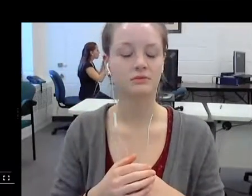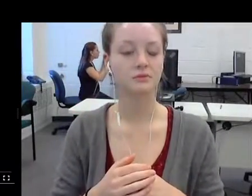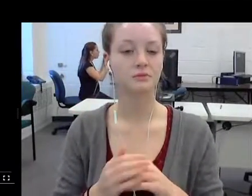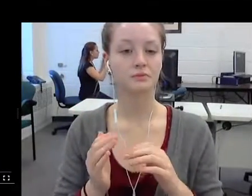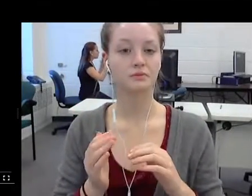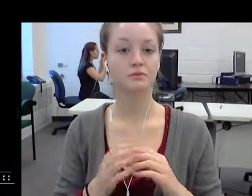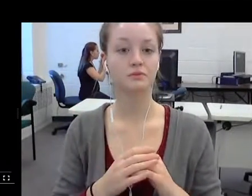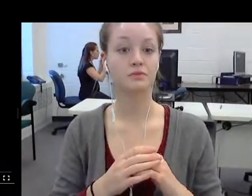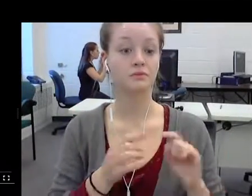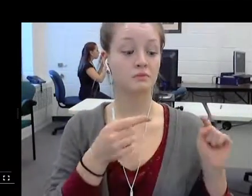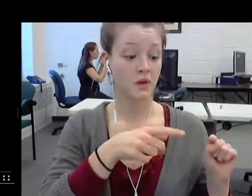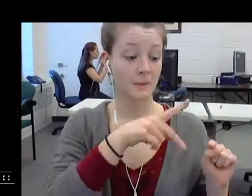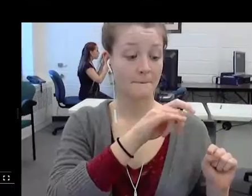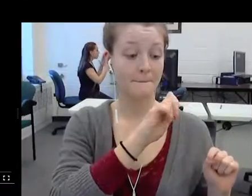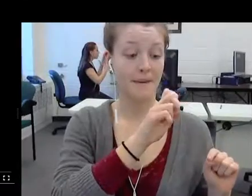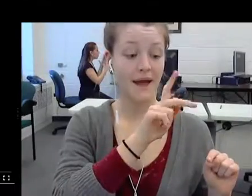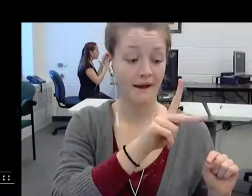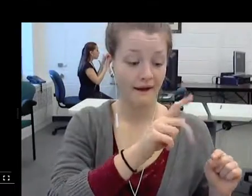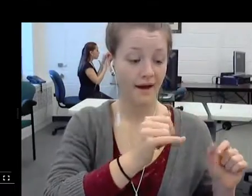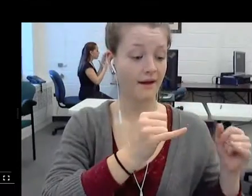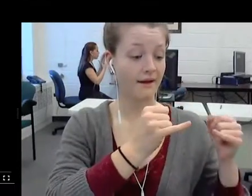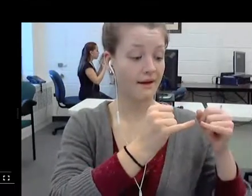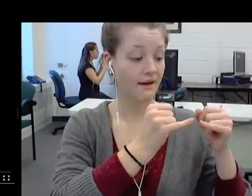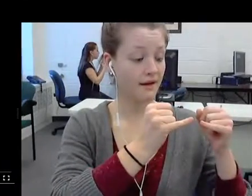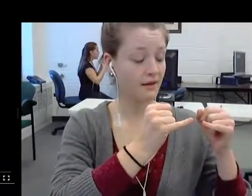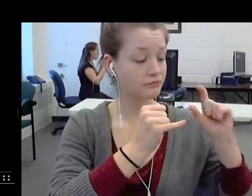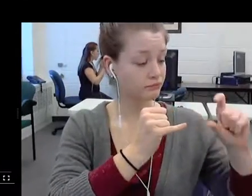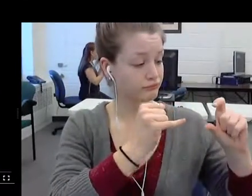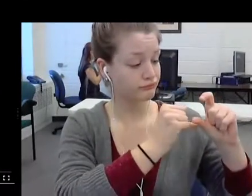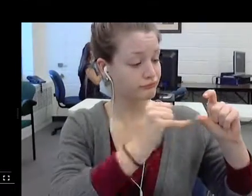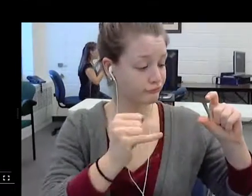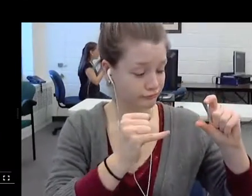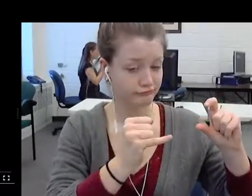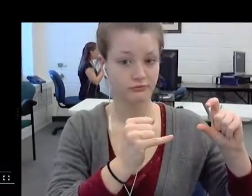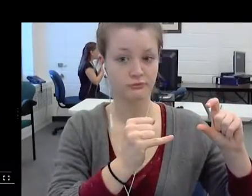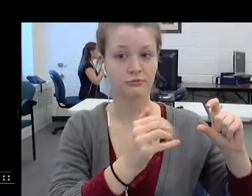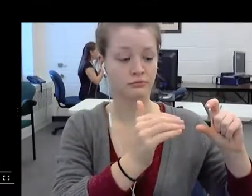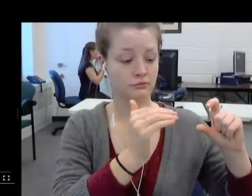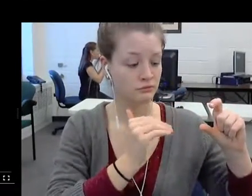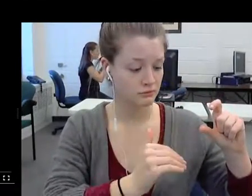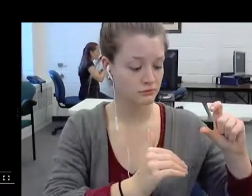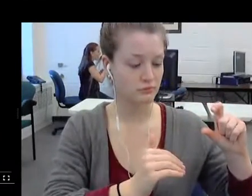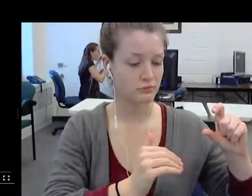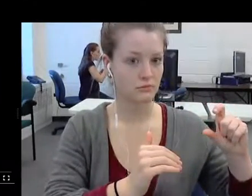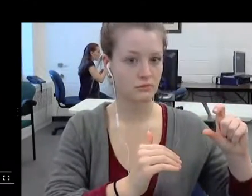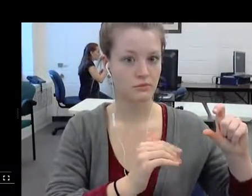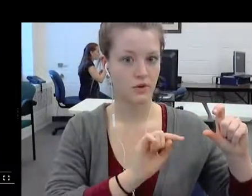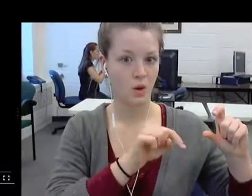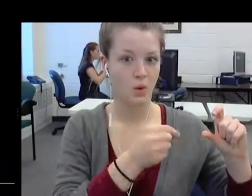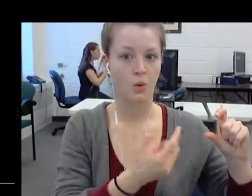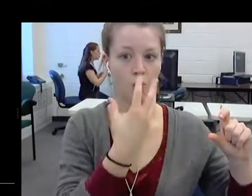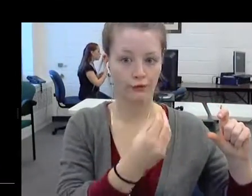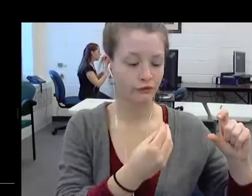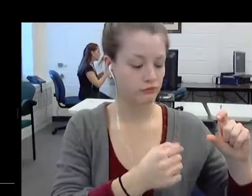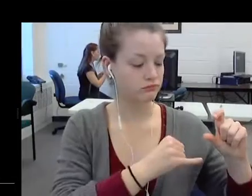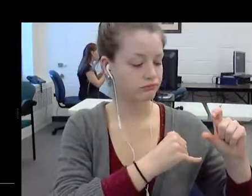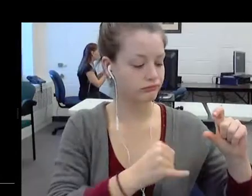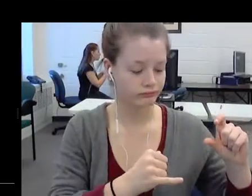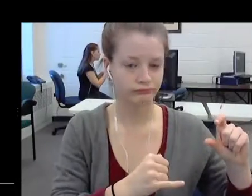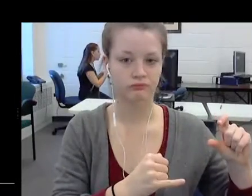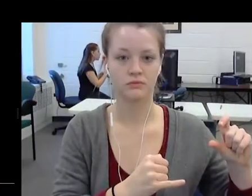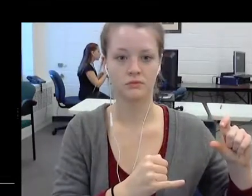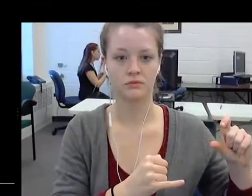and then we've got lone wolves. So we'll write that phrase down and underline it, and then define